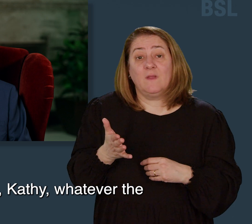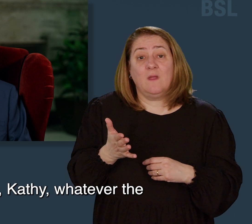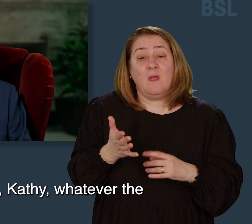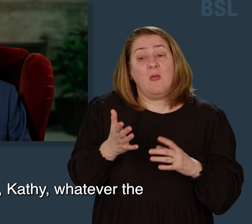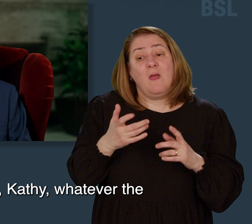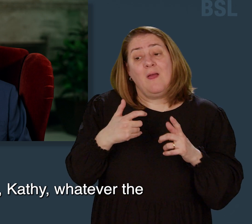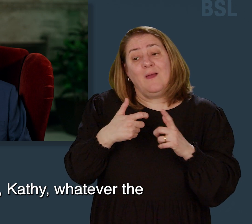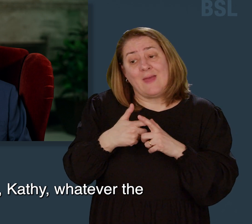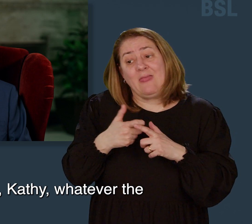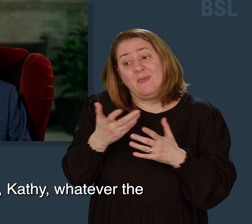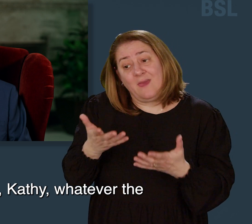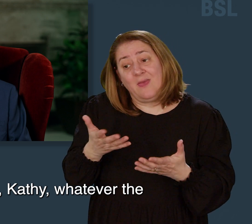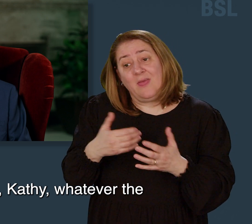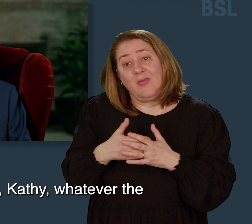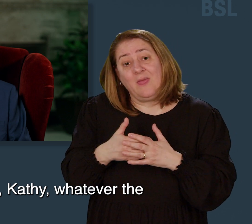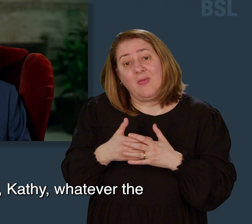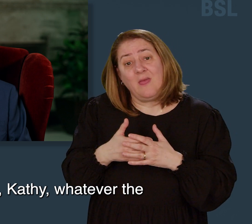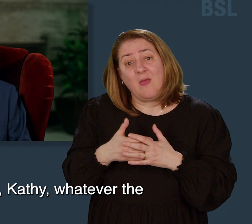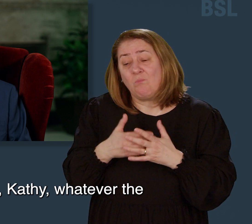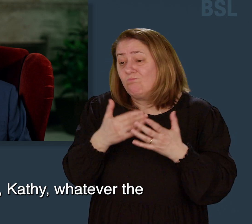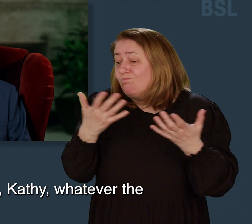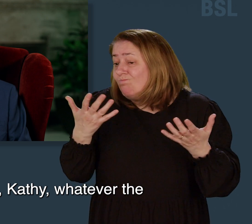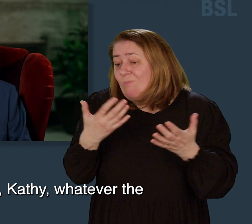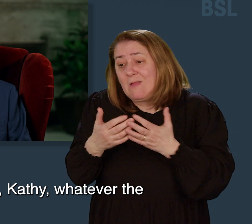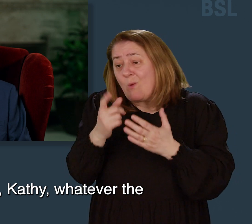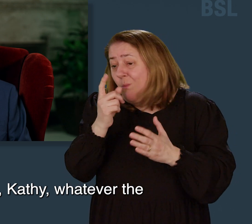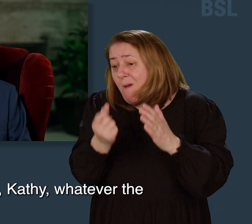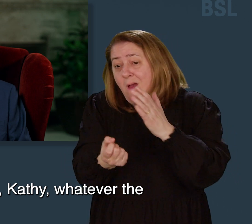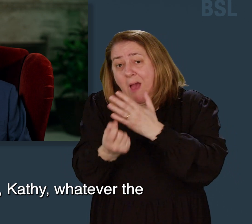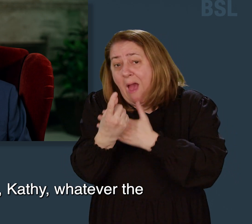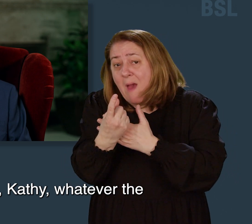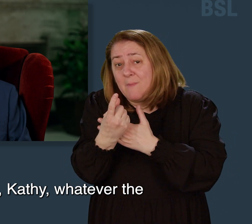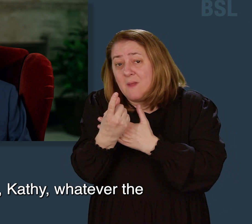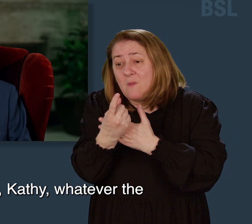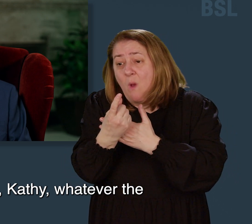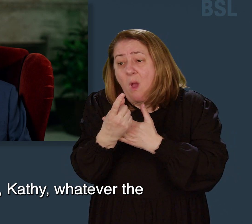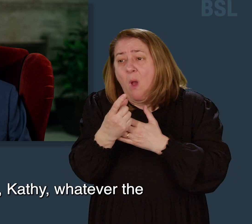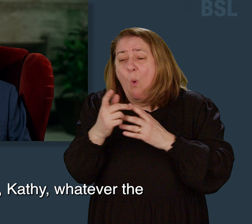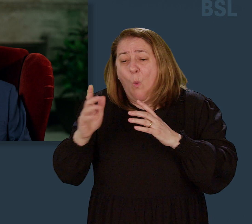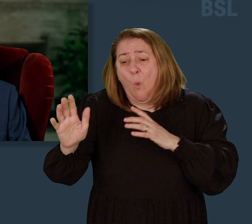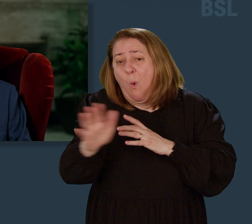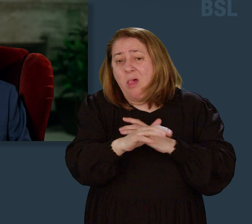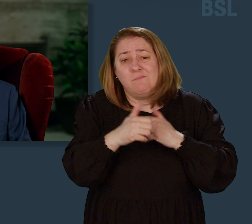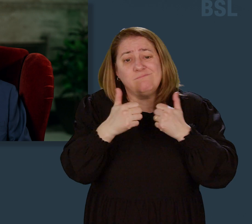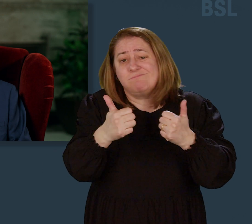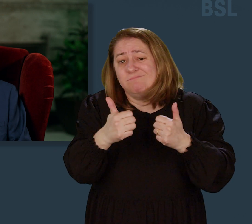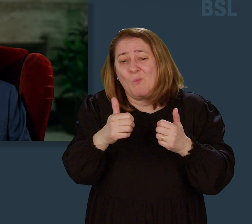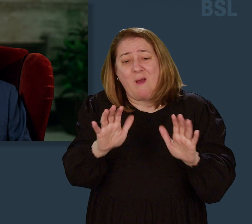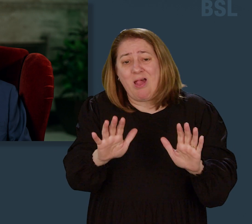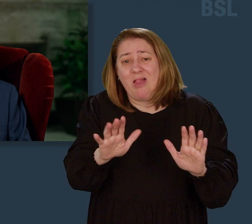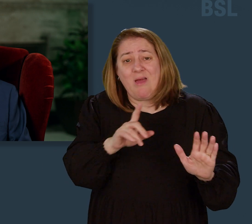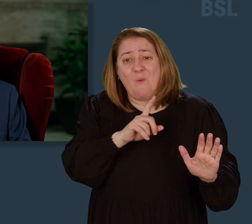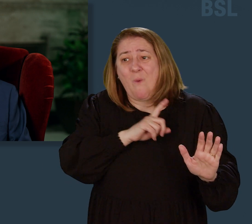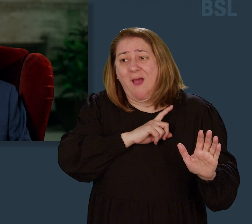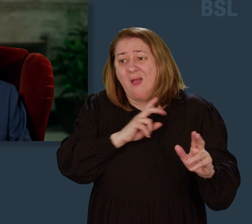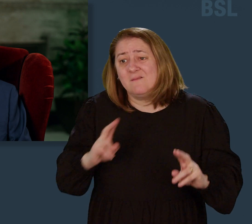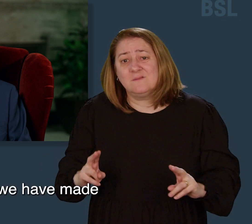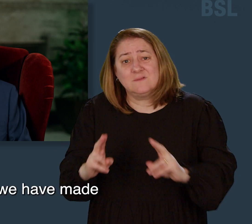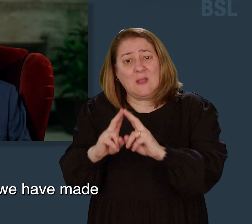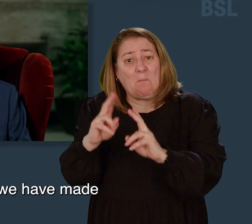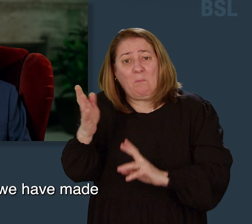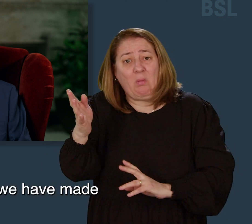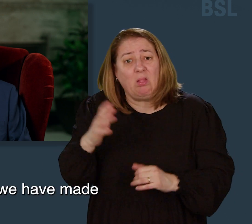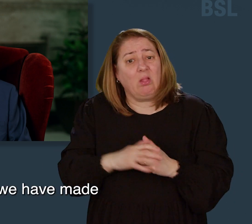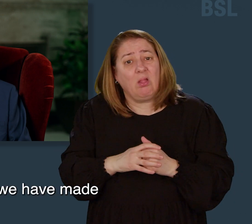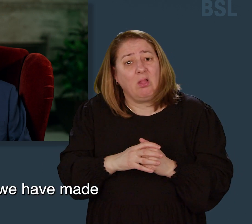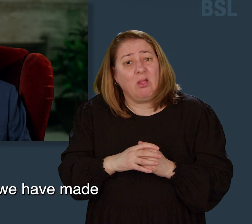wife, "Kathy, whatever the outcome, all will be well.